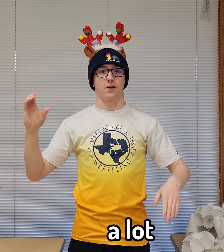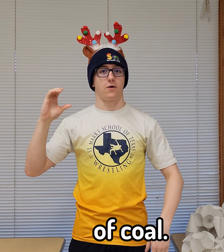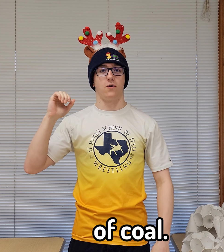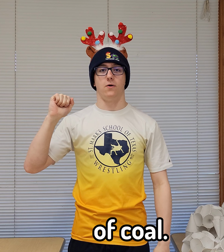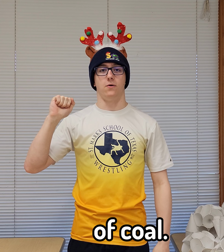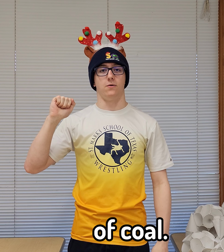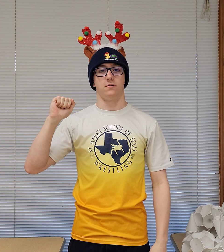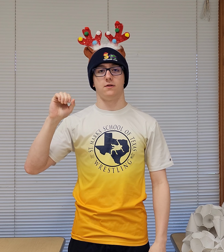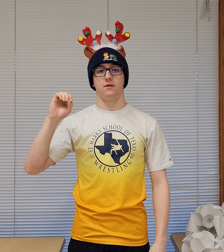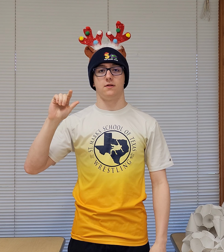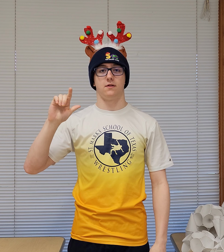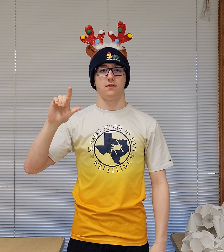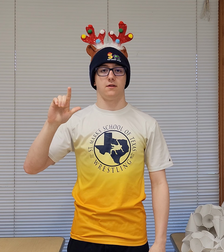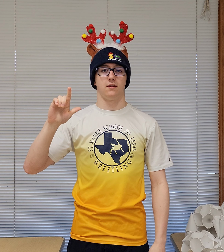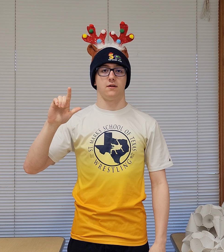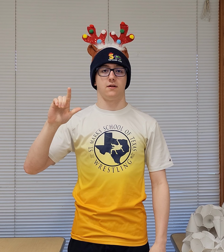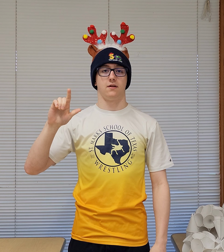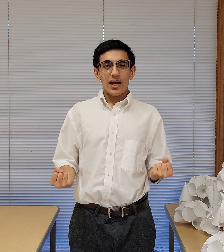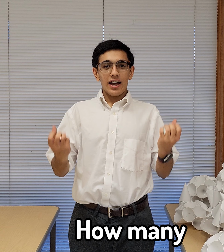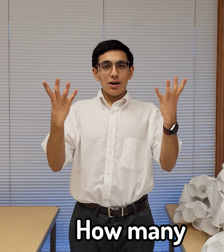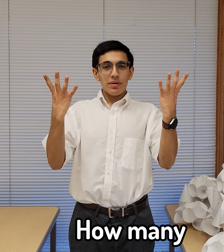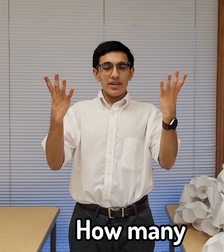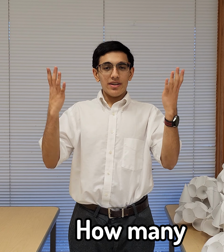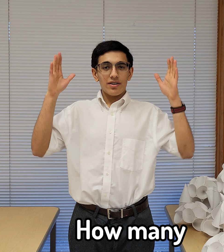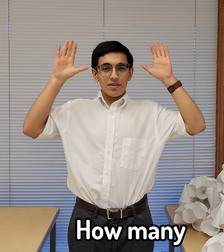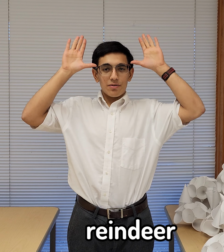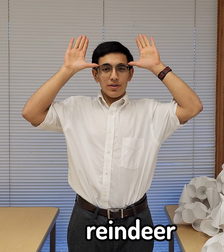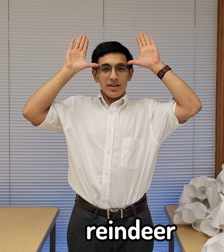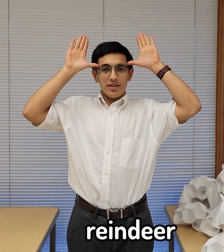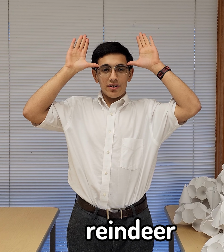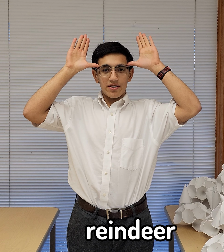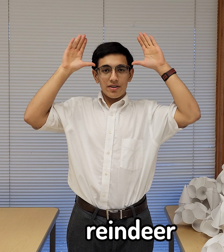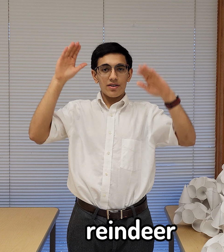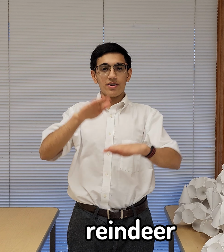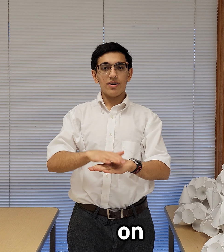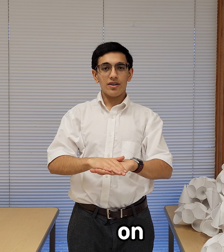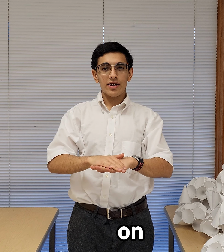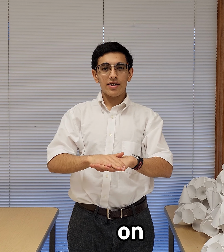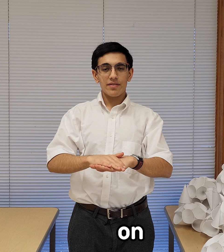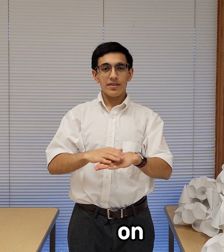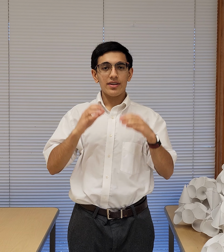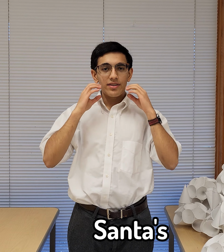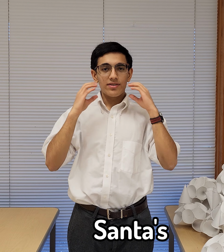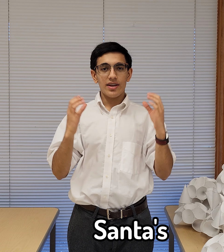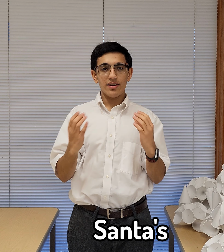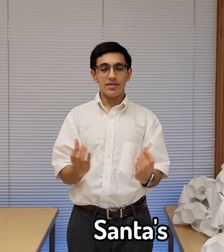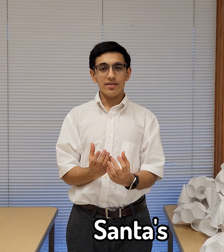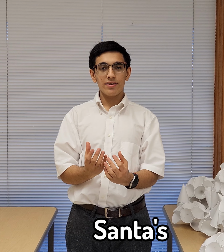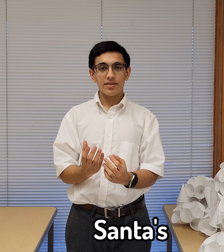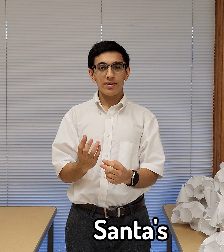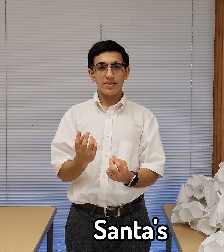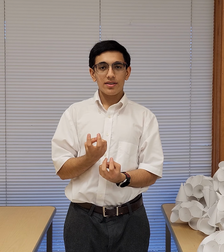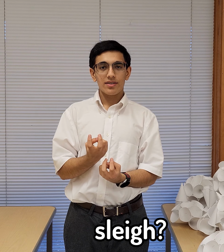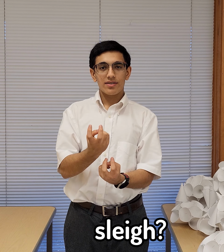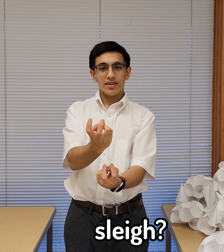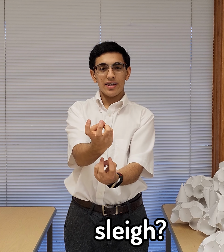coal. How many reindeer on Santa's sleigh?